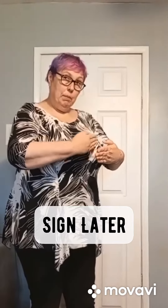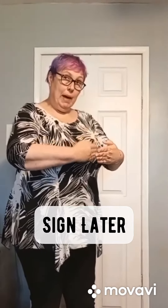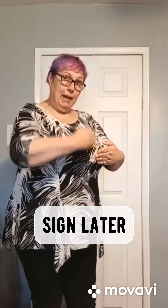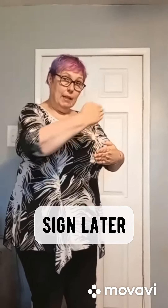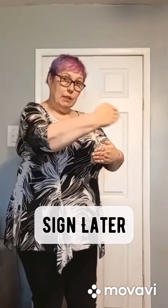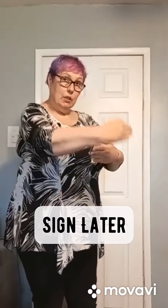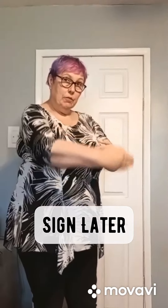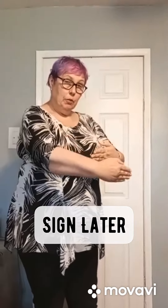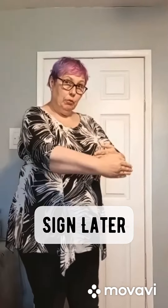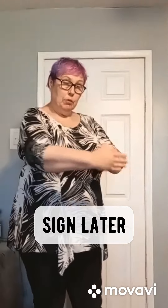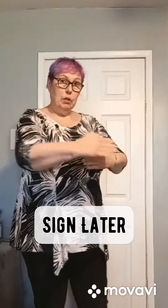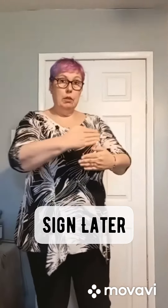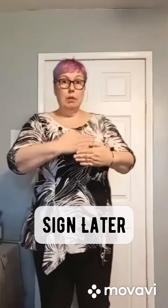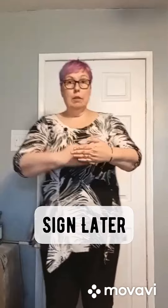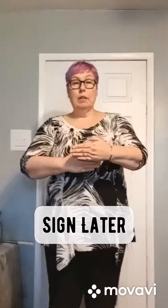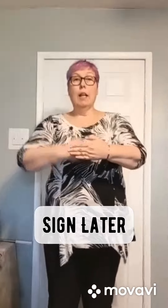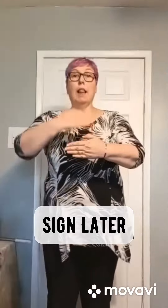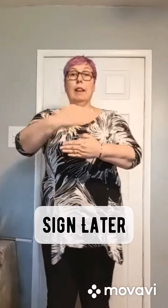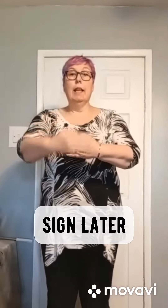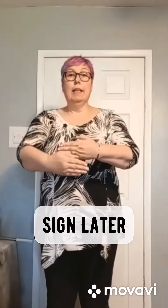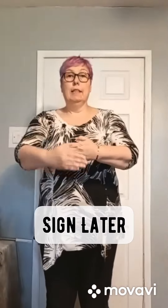back to the front. Later.